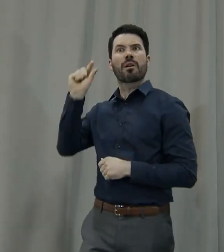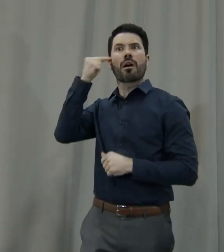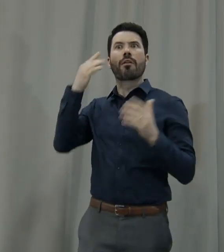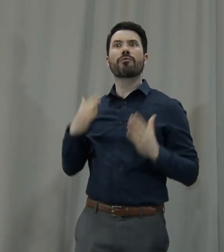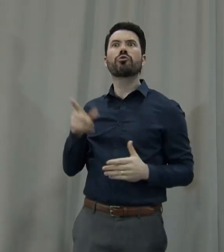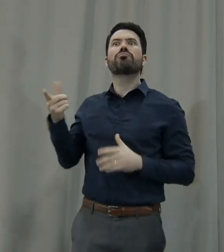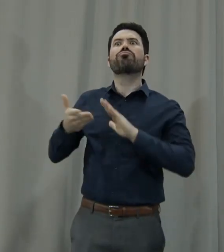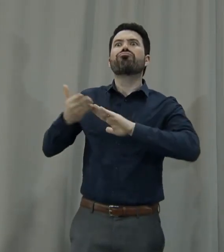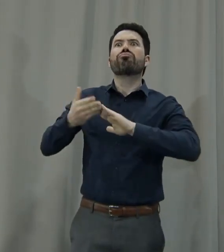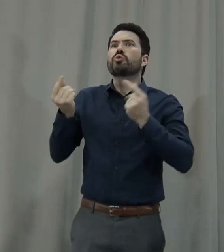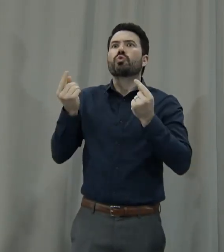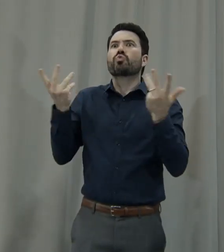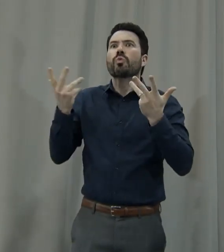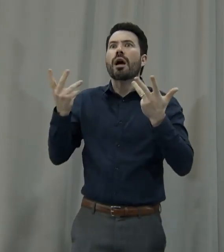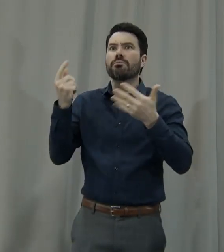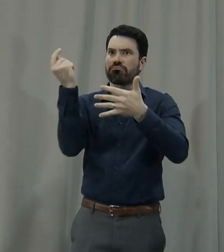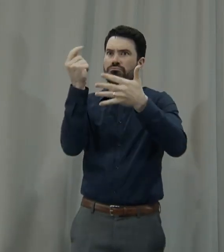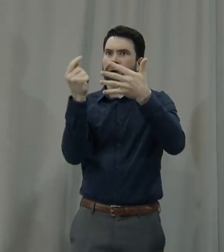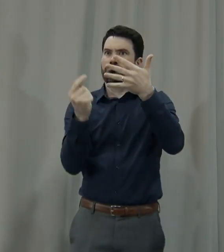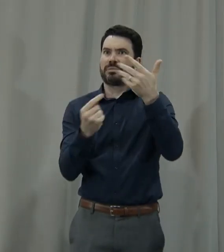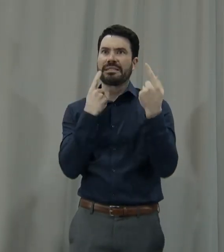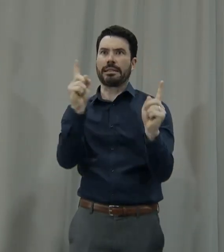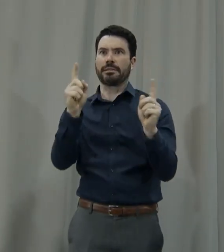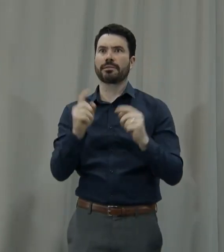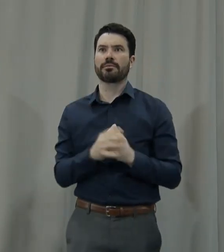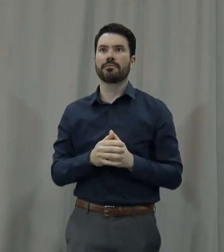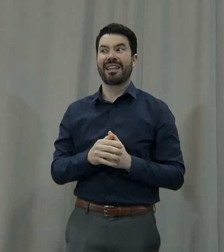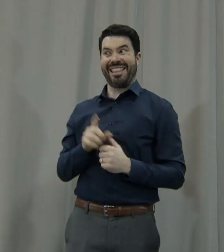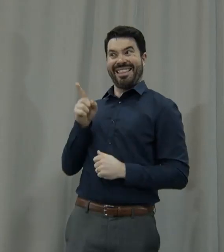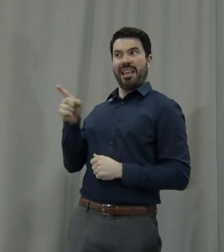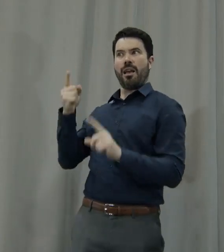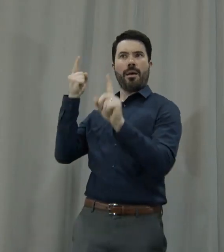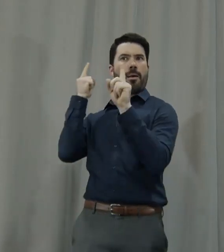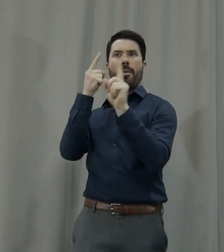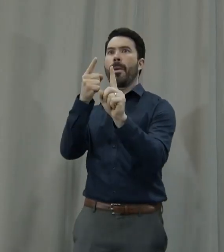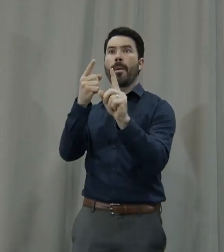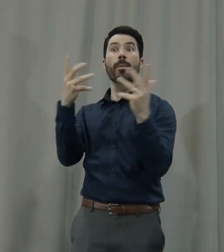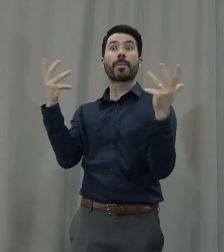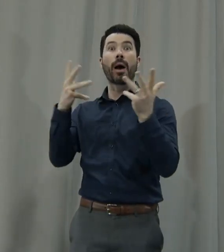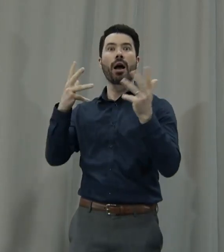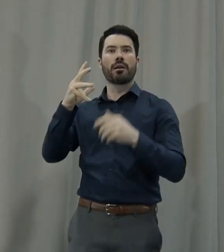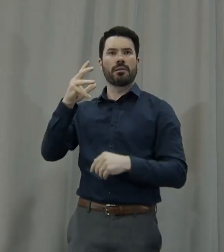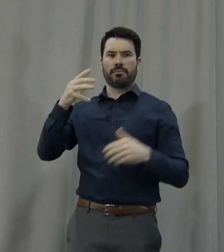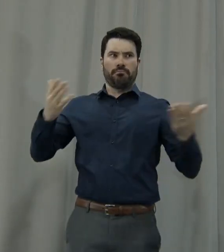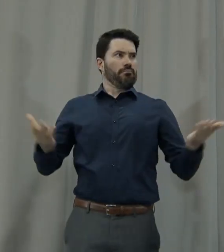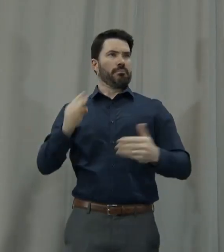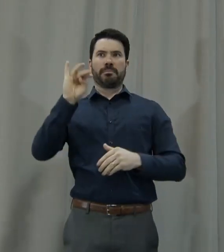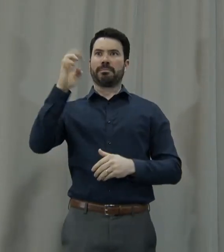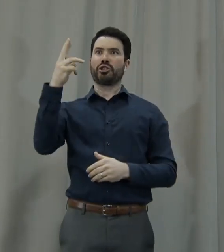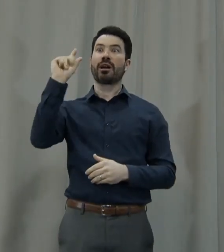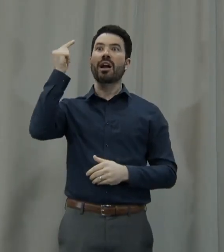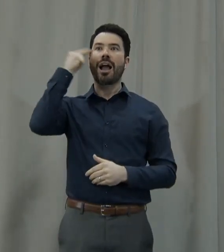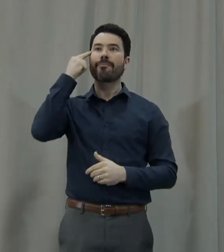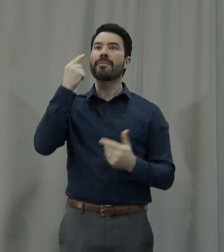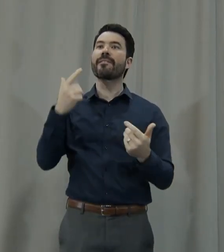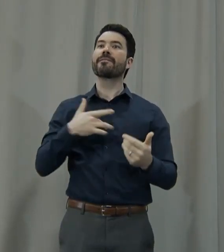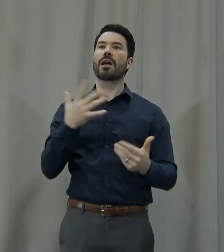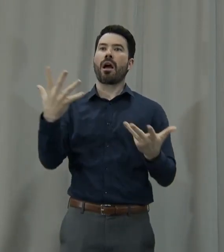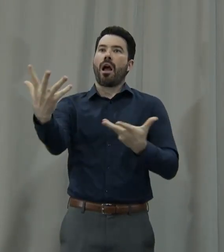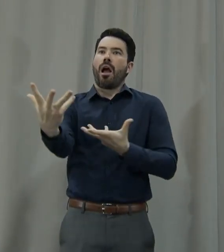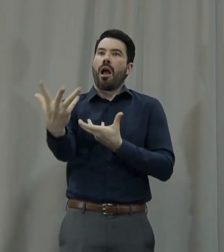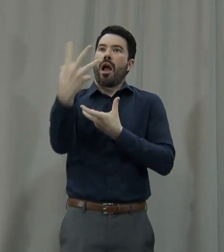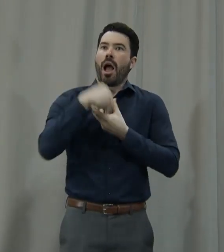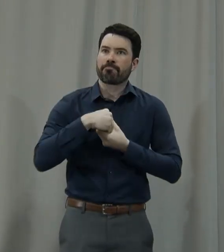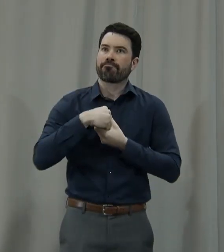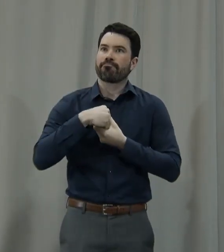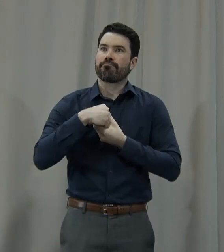accomplished. As relates to building an inclusive government in Michigan, you may or may not know this, but